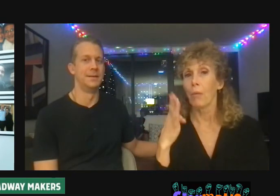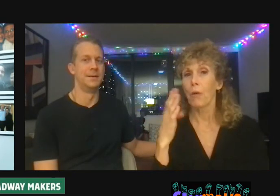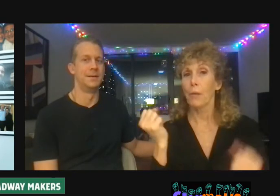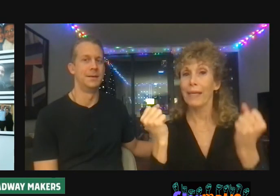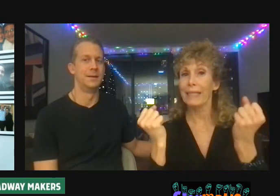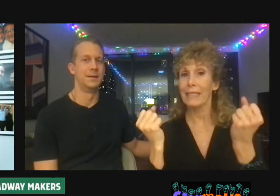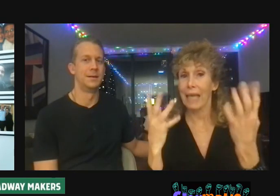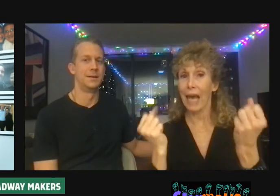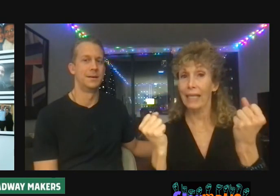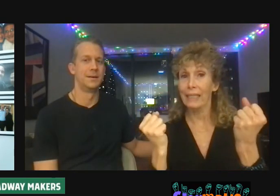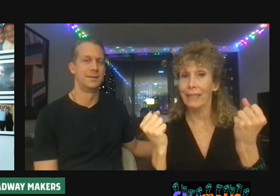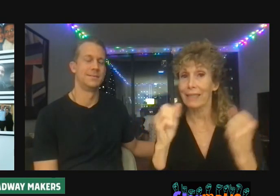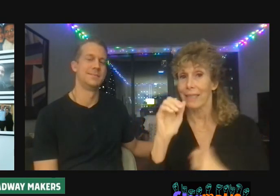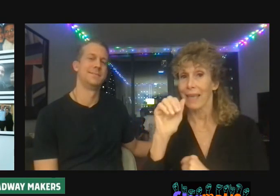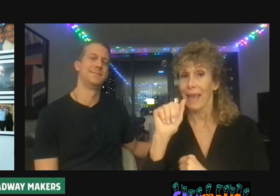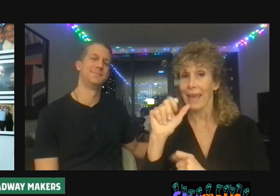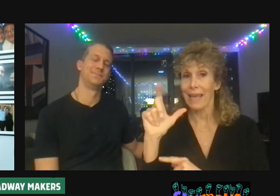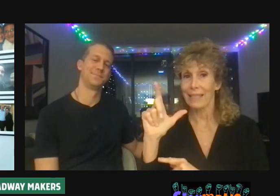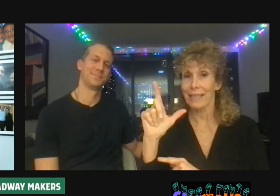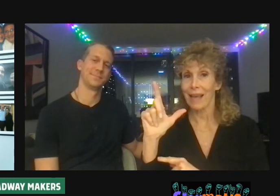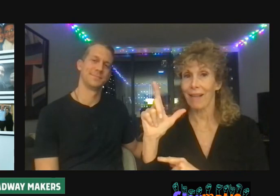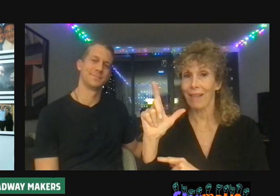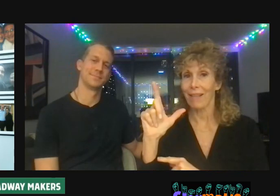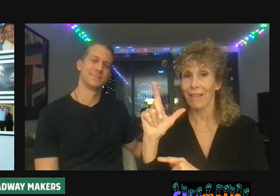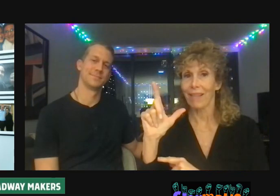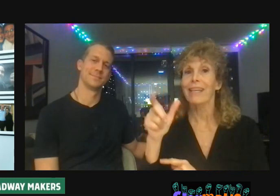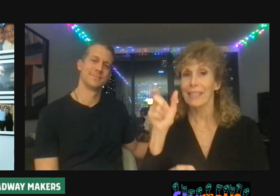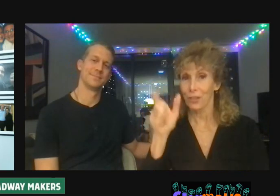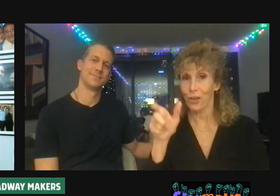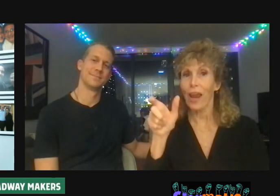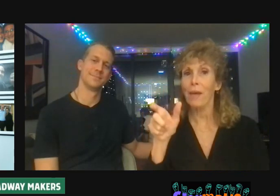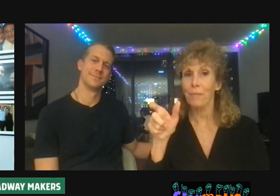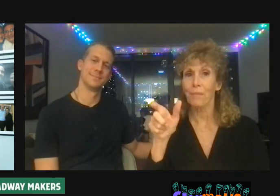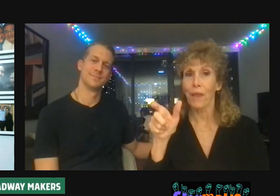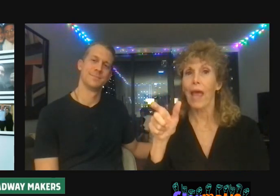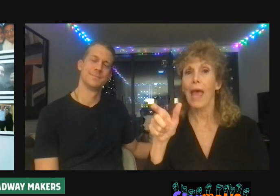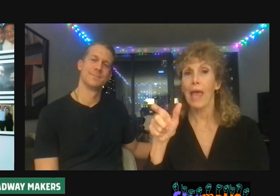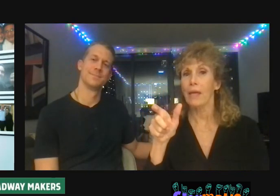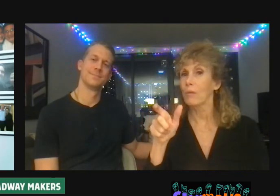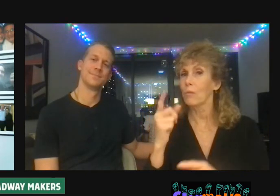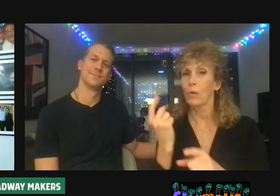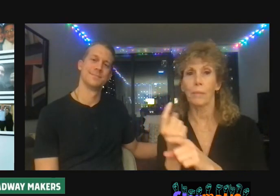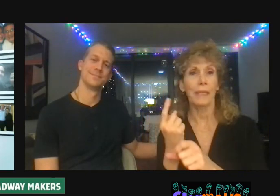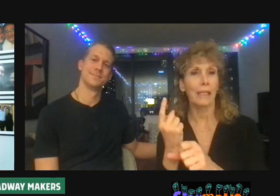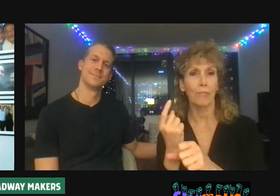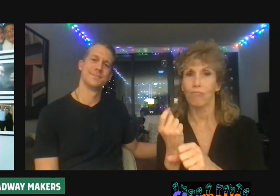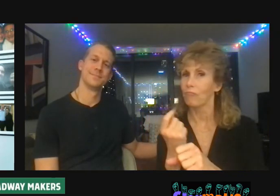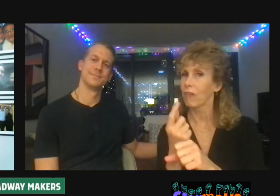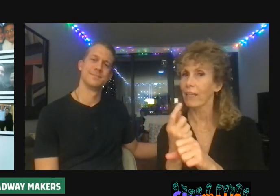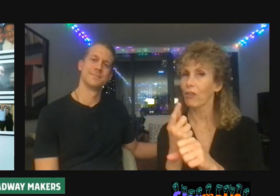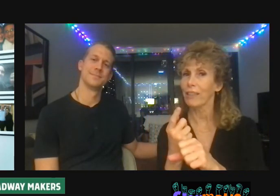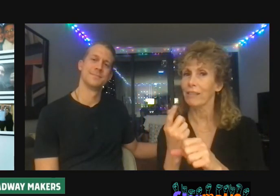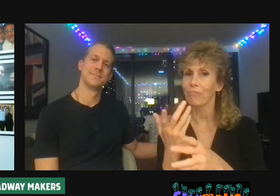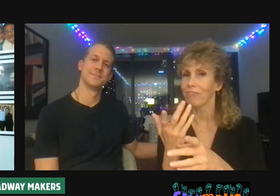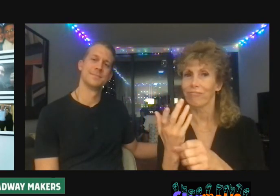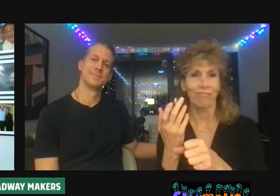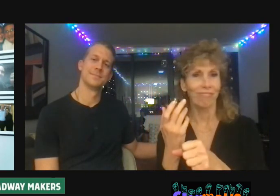Instagram, Broadway Signs. ASL Instagram, and we'll be